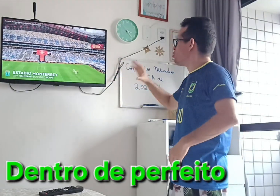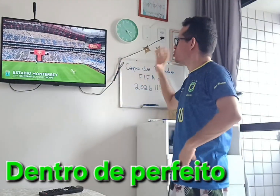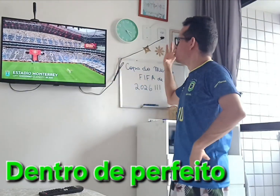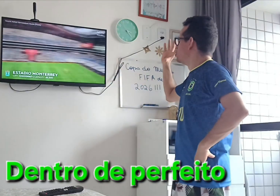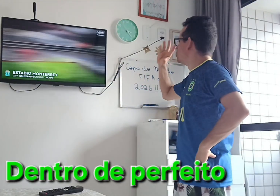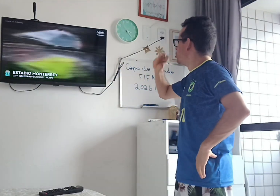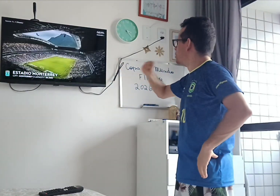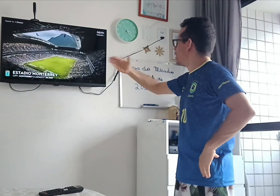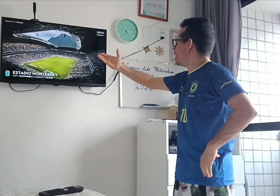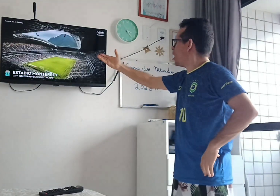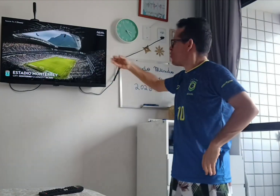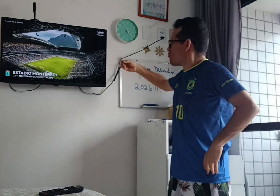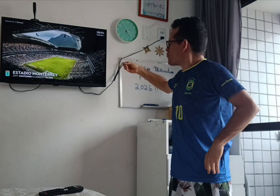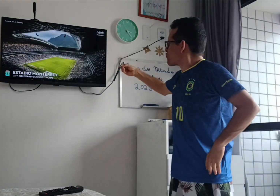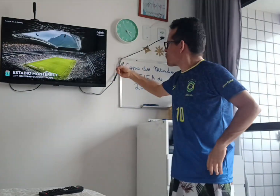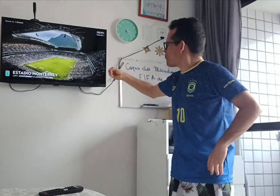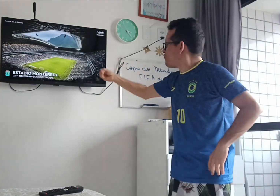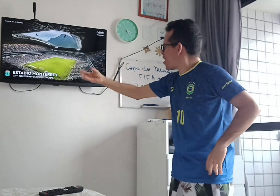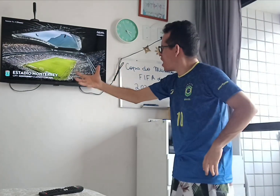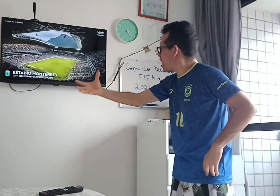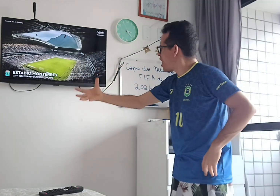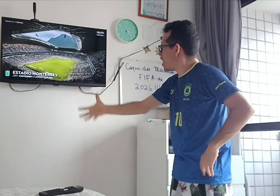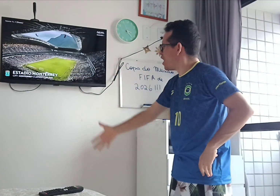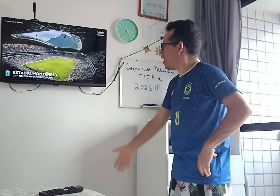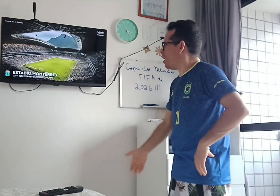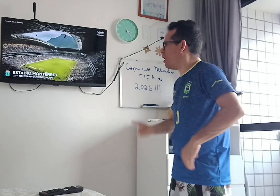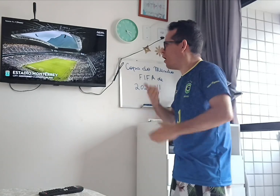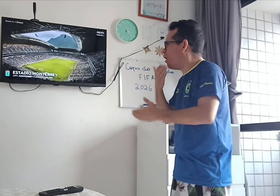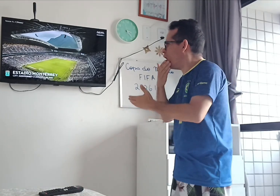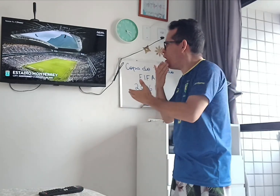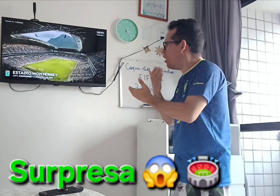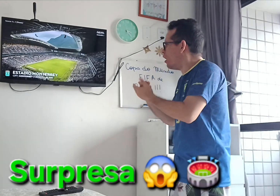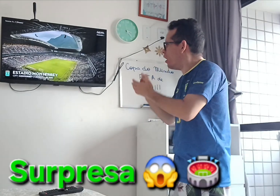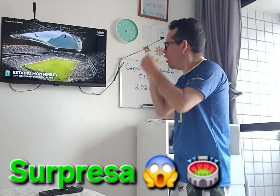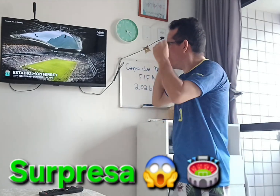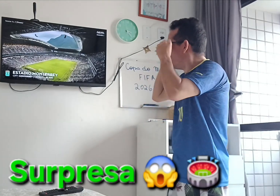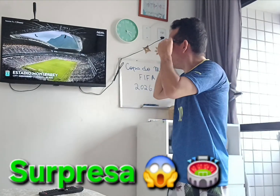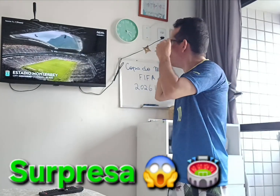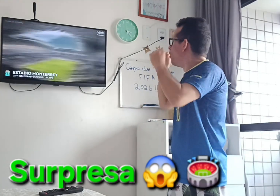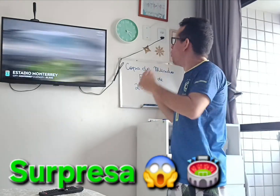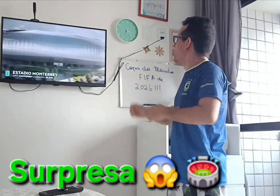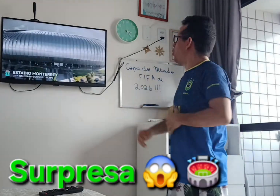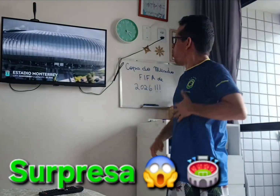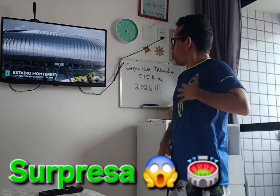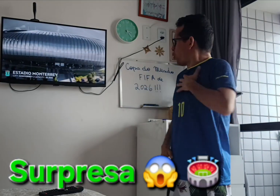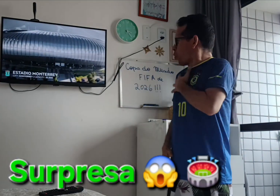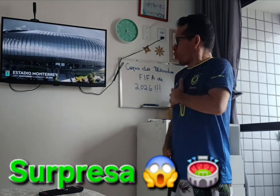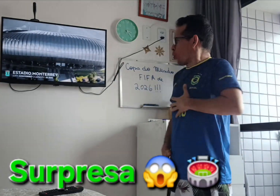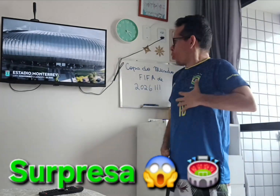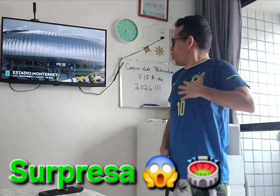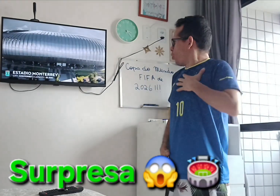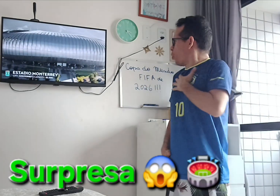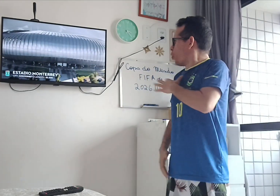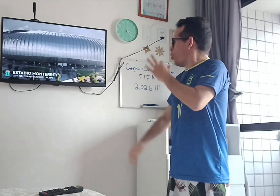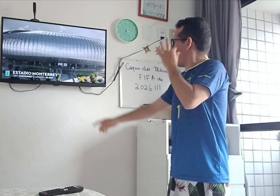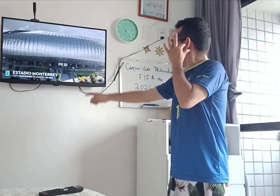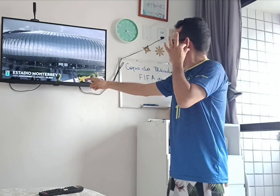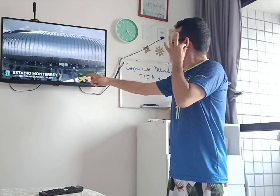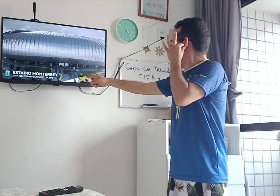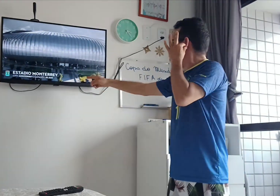opens a postcard view toward the mountains, earning the arena the nickname Steel Giant. The facade is punctured with gill-like openings that